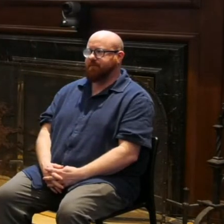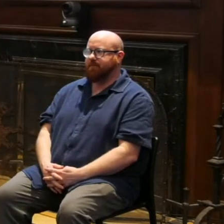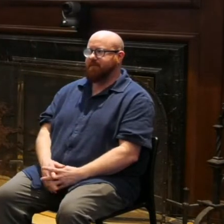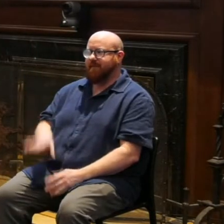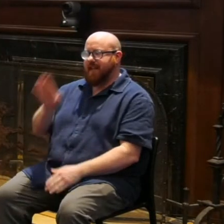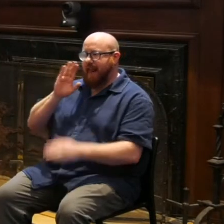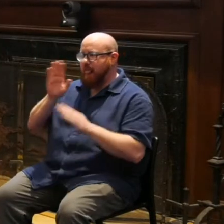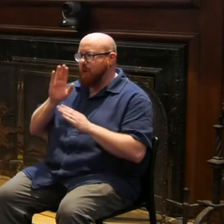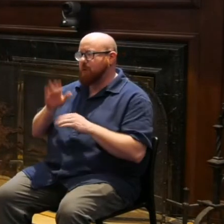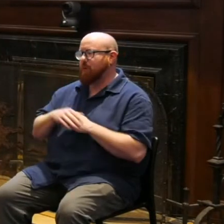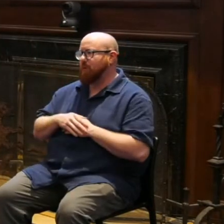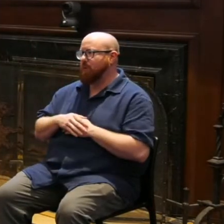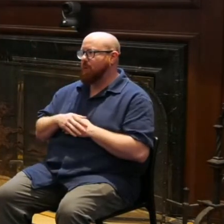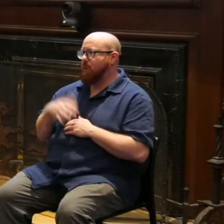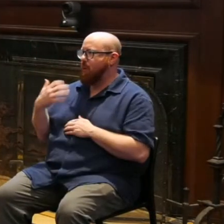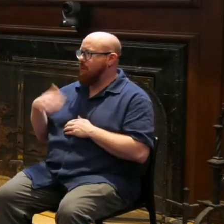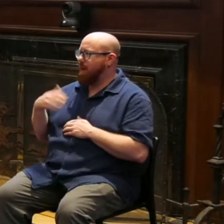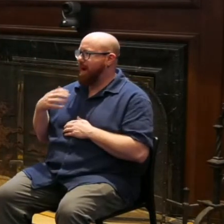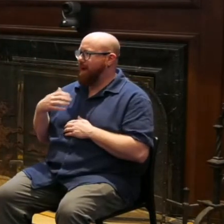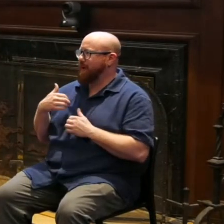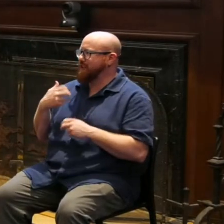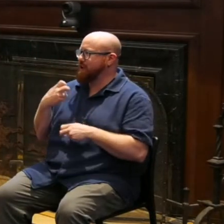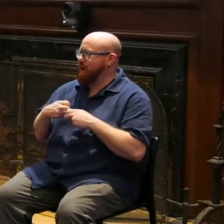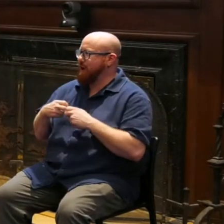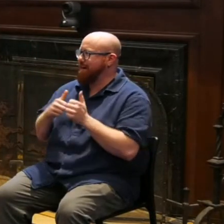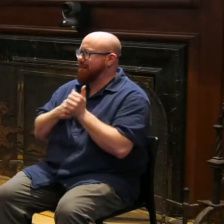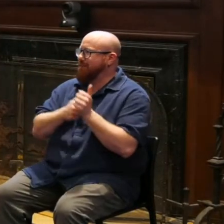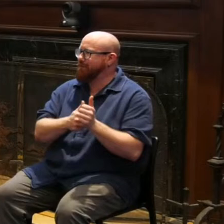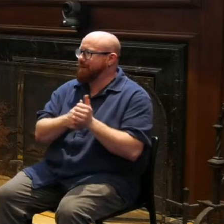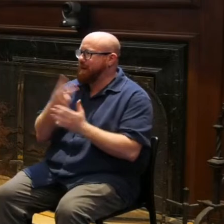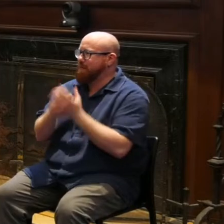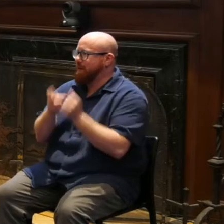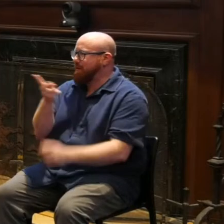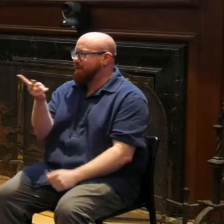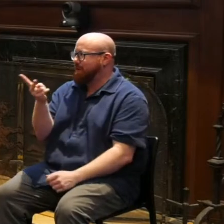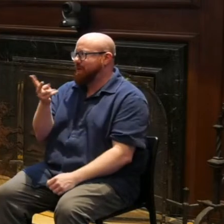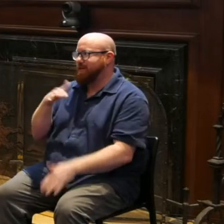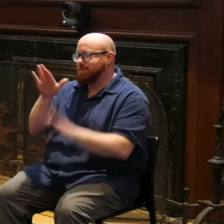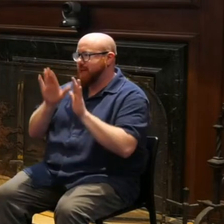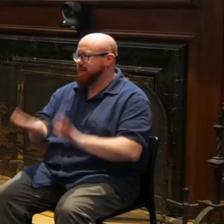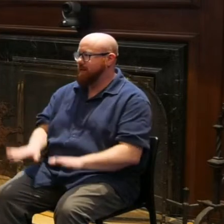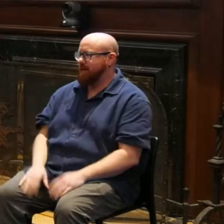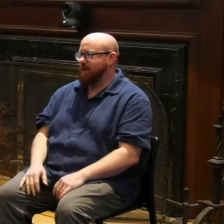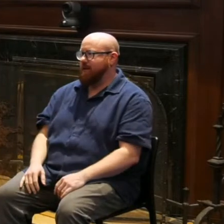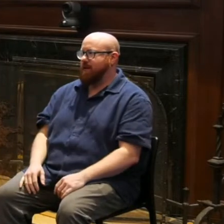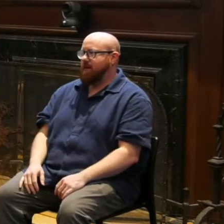Hello. Wow, hard to follow both of those. Those were amazing.